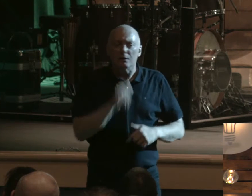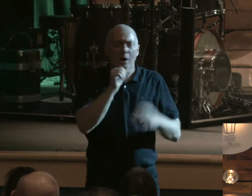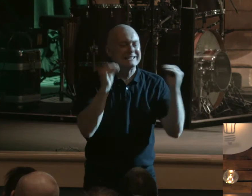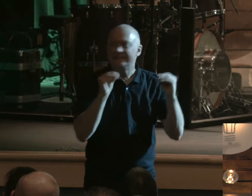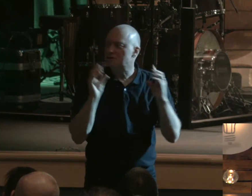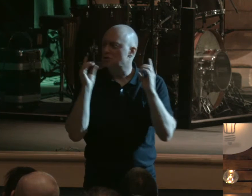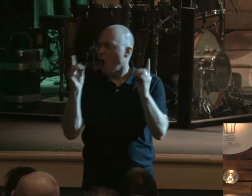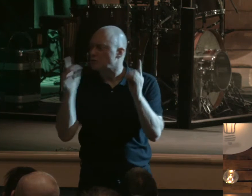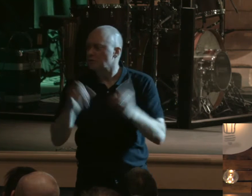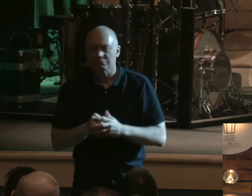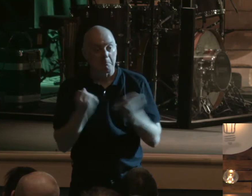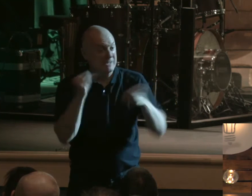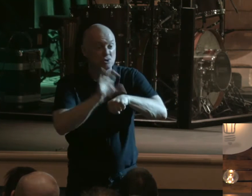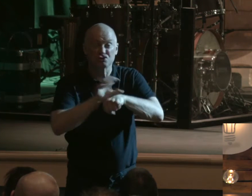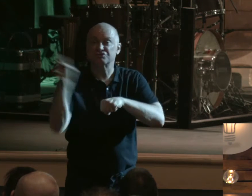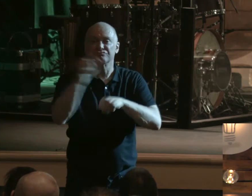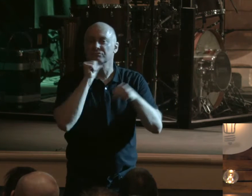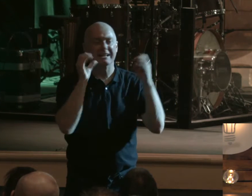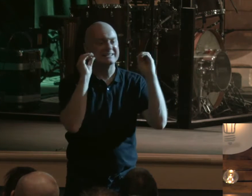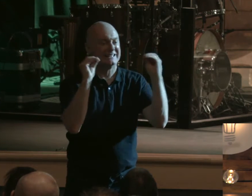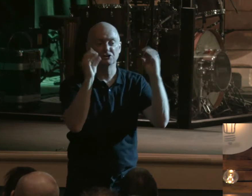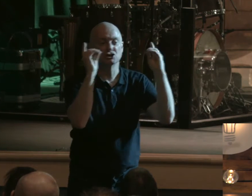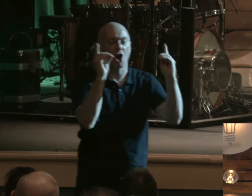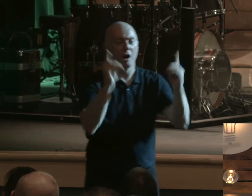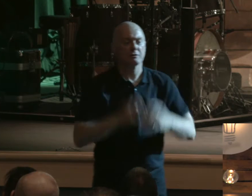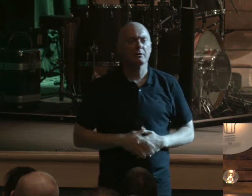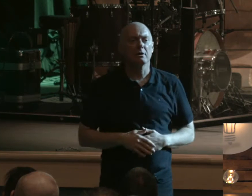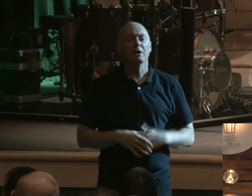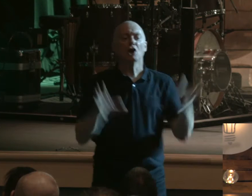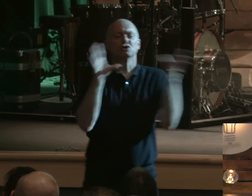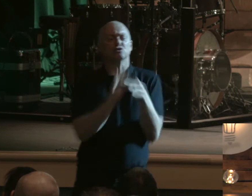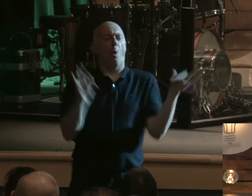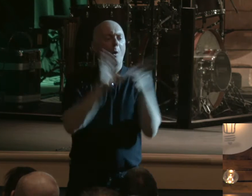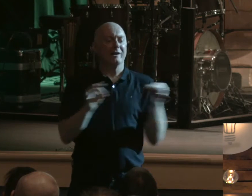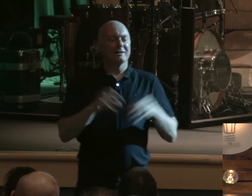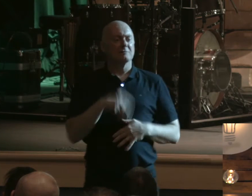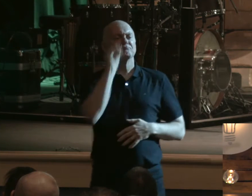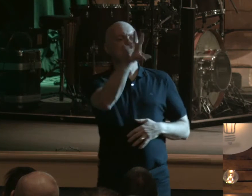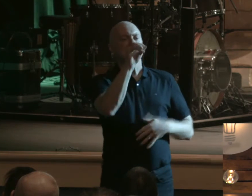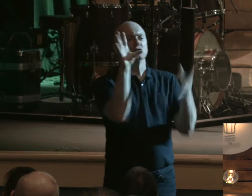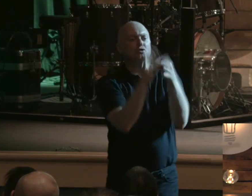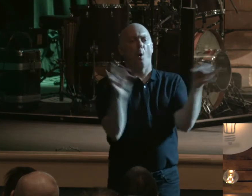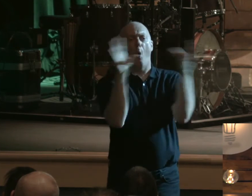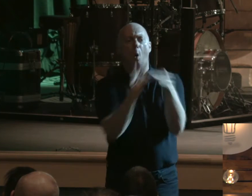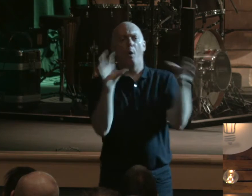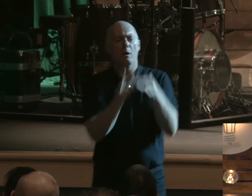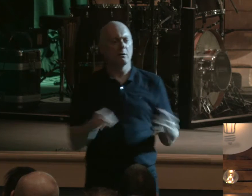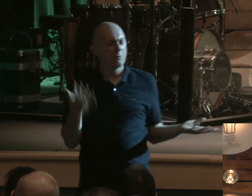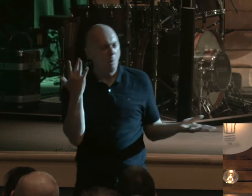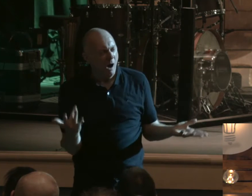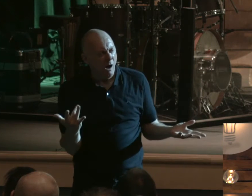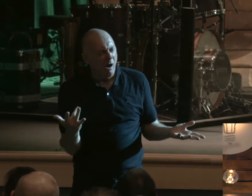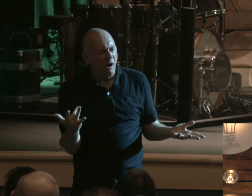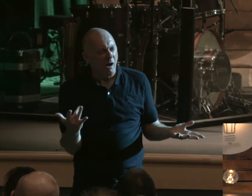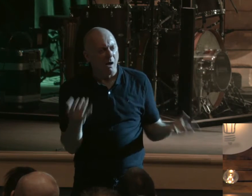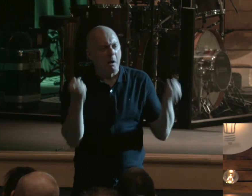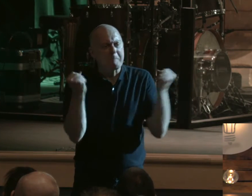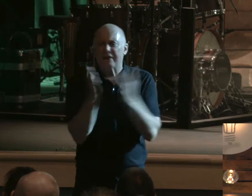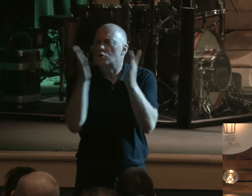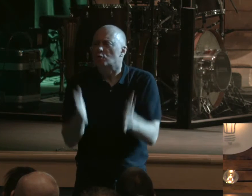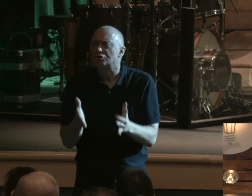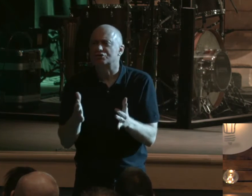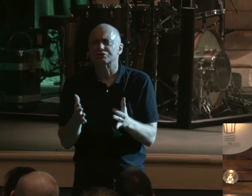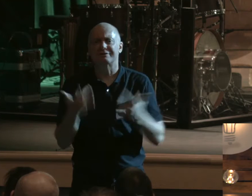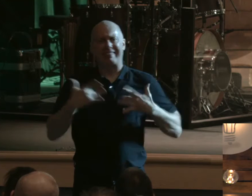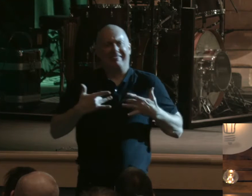doctrines? Why are so many churches telling more stories than Scripture? Why are so many Christian organizations trying to